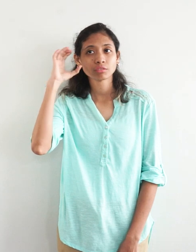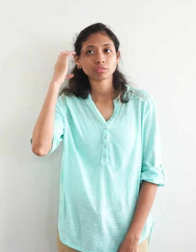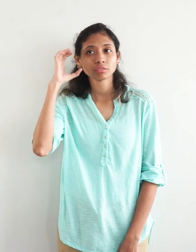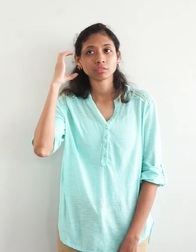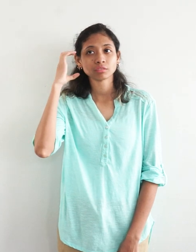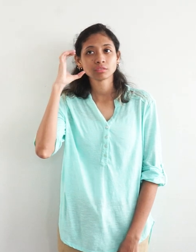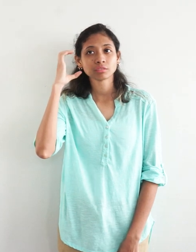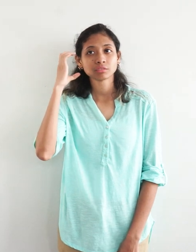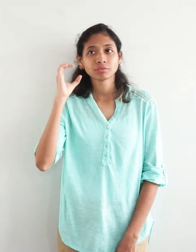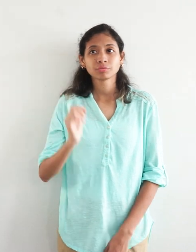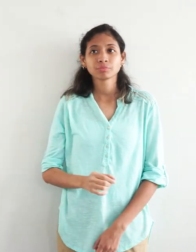in-law,